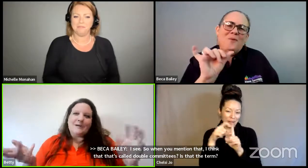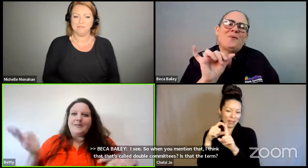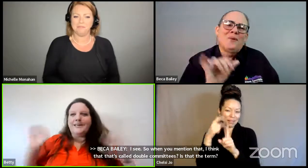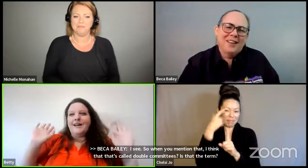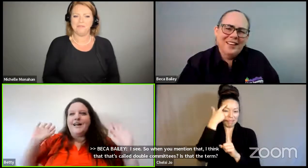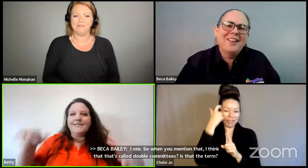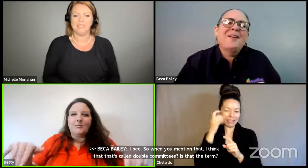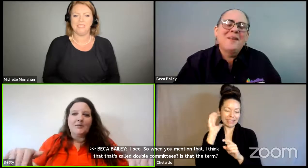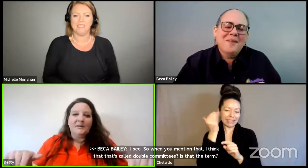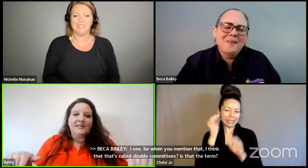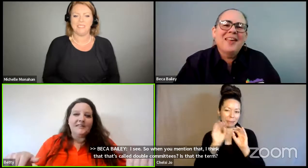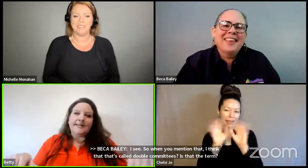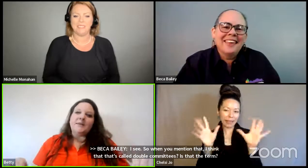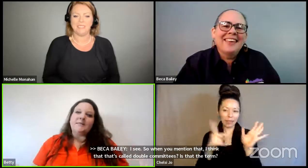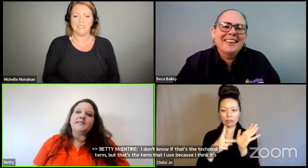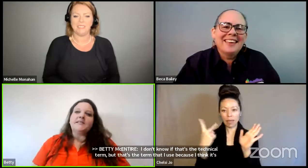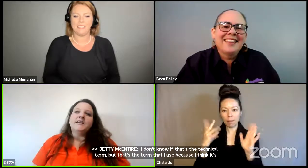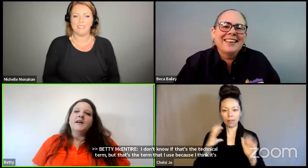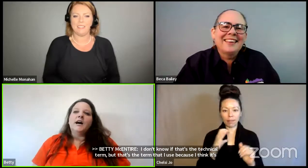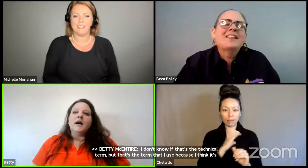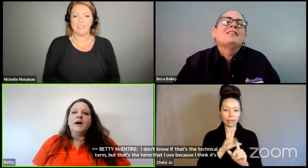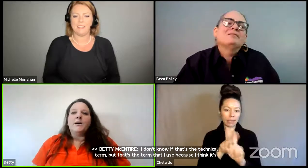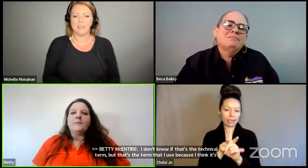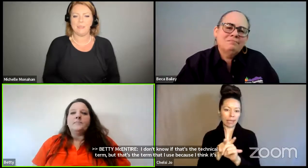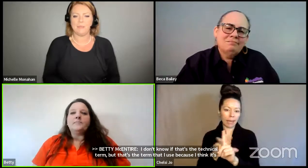explanatory. So I'm like, double committee assignment.